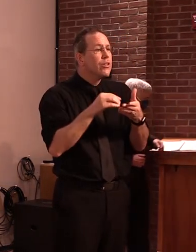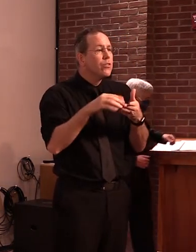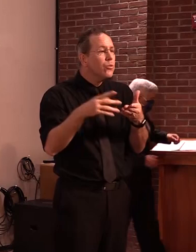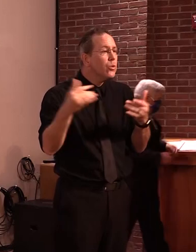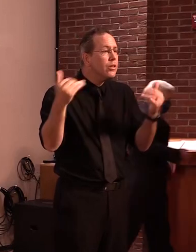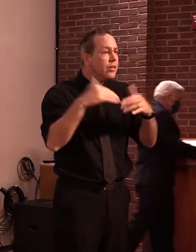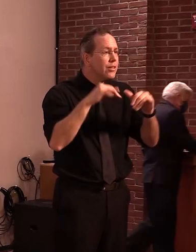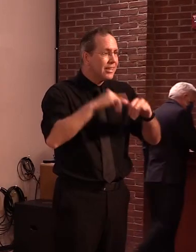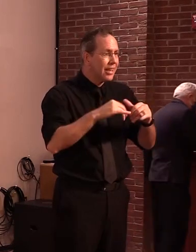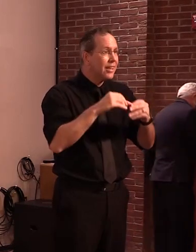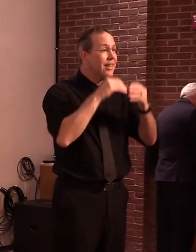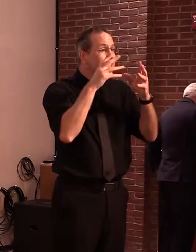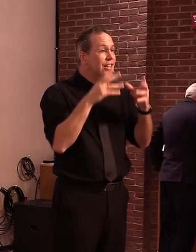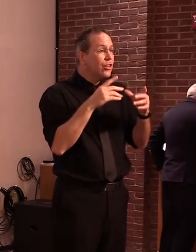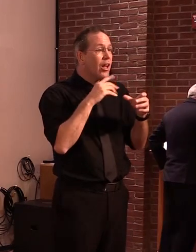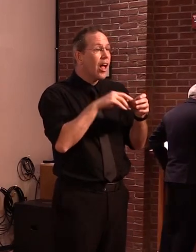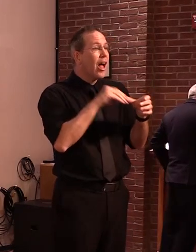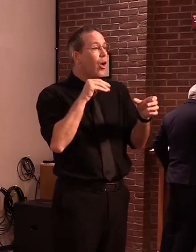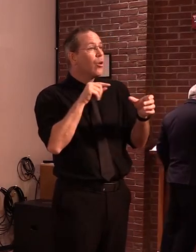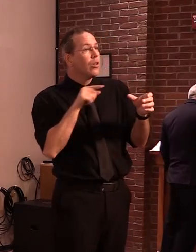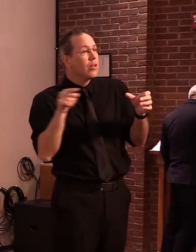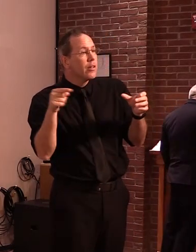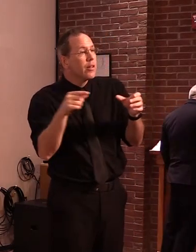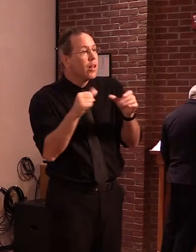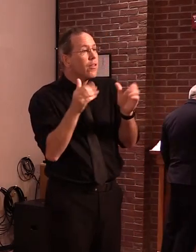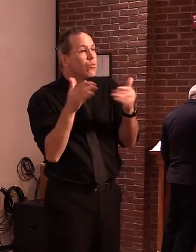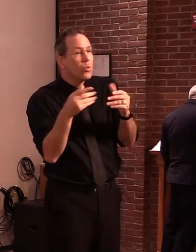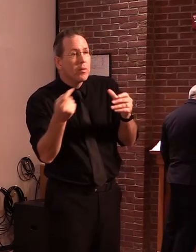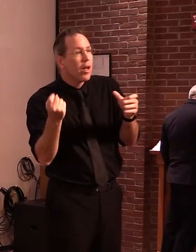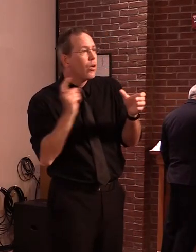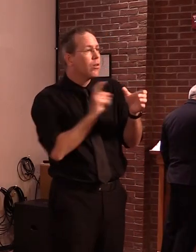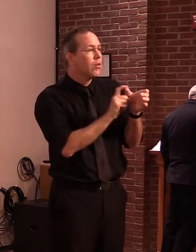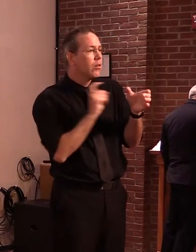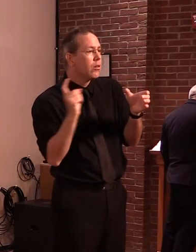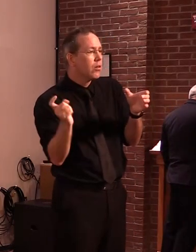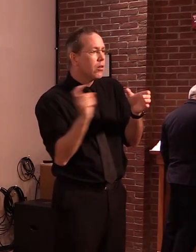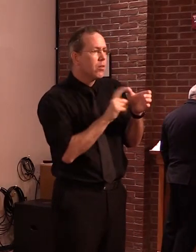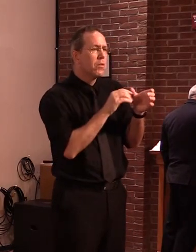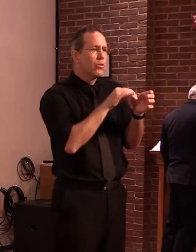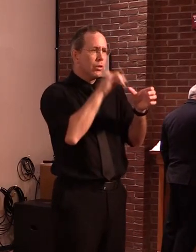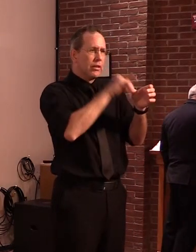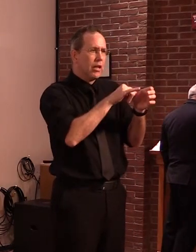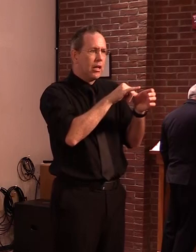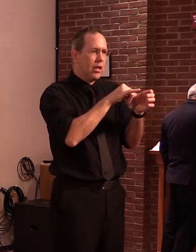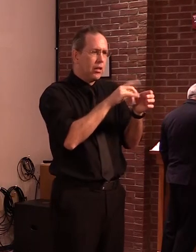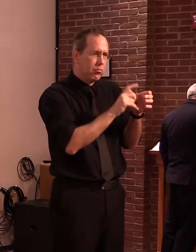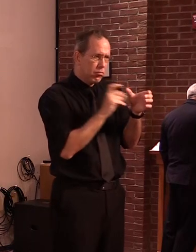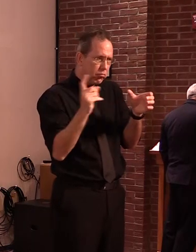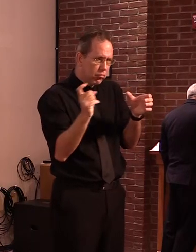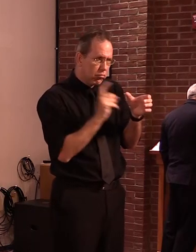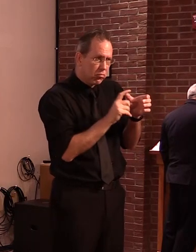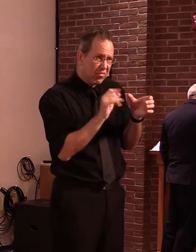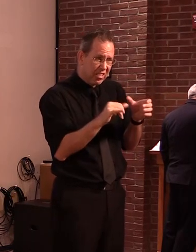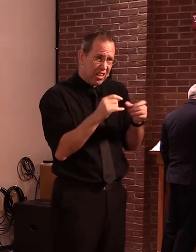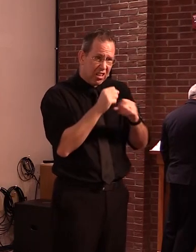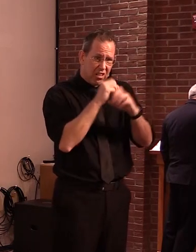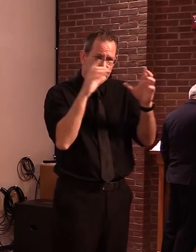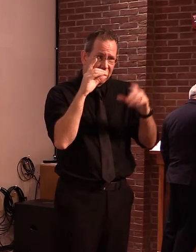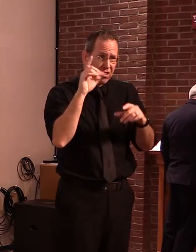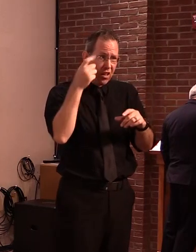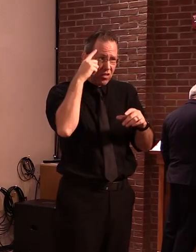room to room as needed. Is that guidance that's coming down from the state, or is that